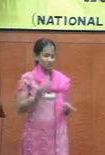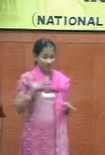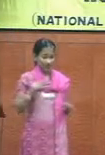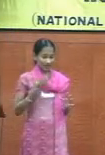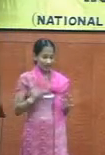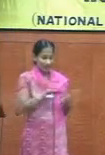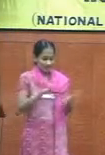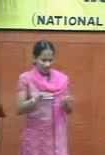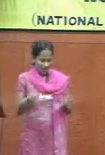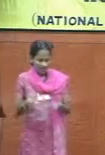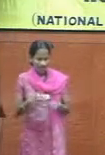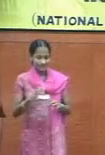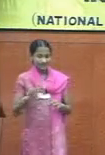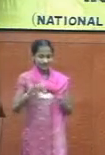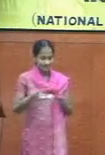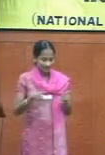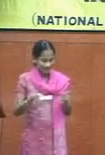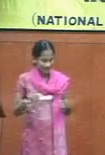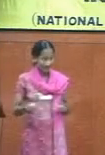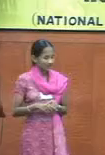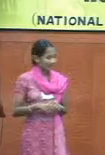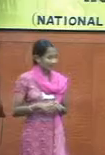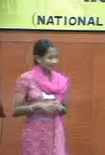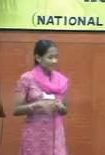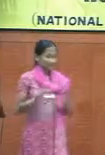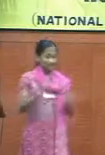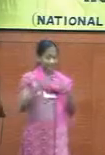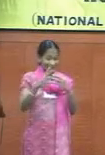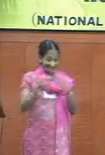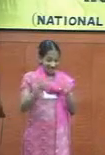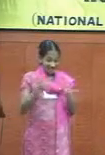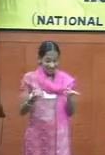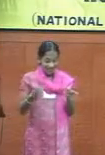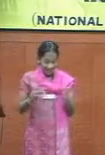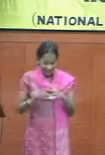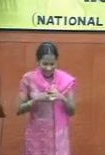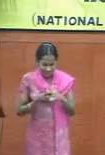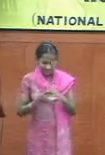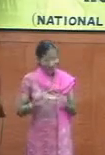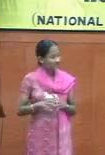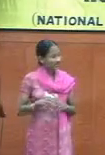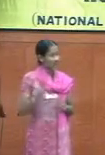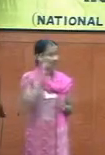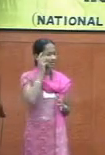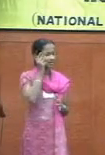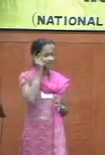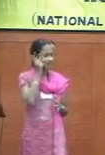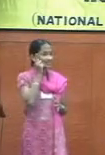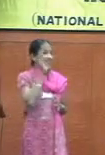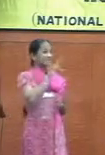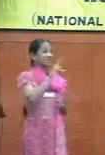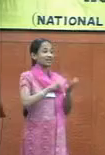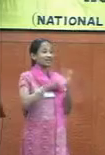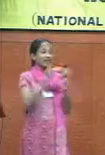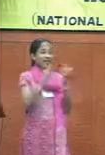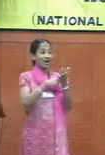commission members within. And when the steering committee meeting happened, was to start, they were made to realize that Mr.